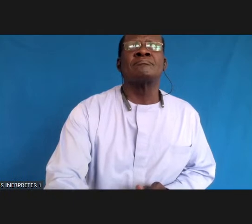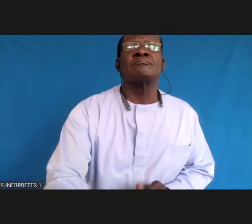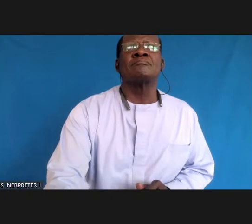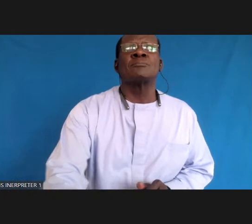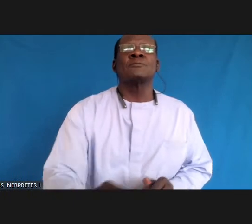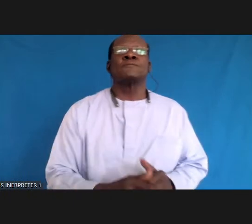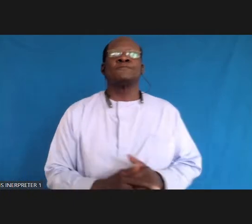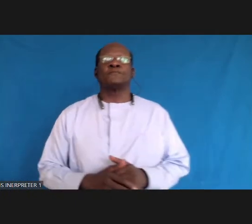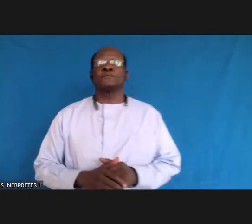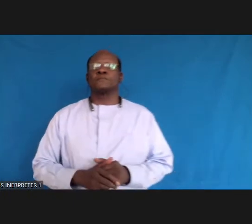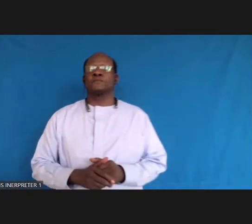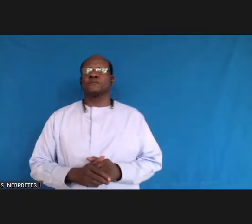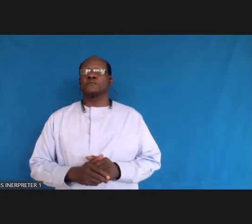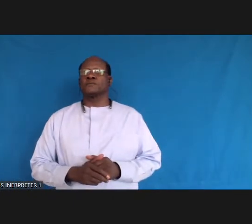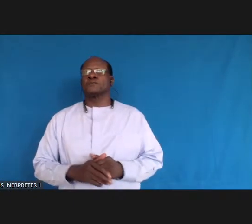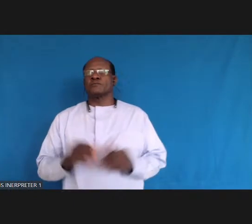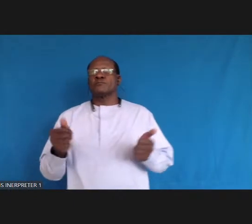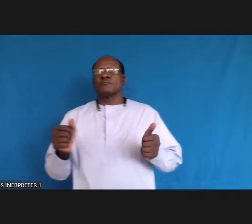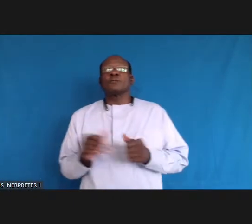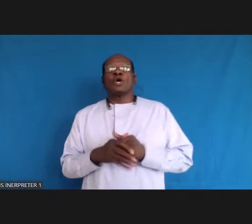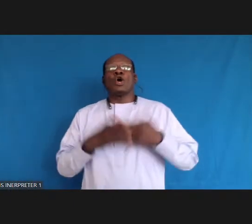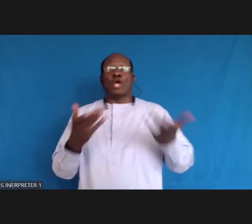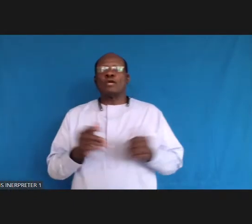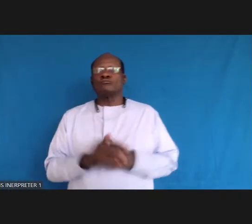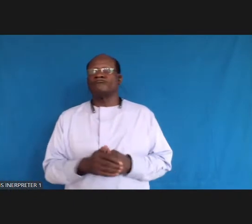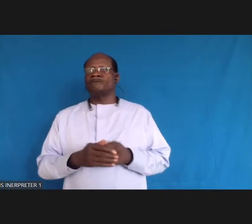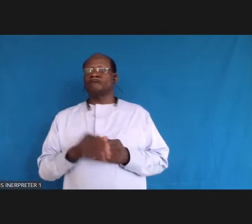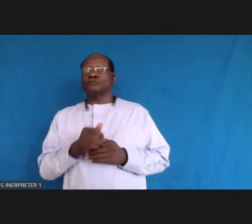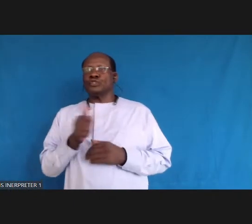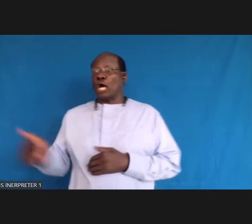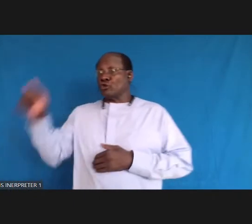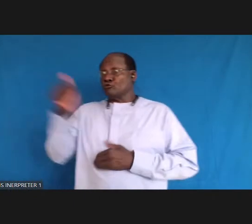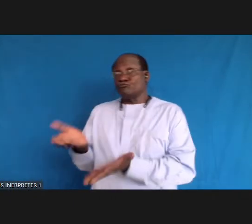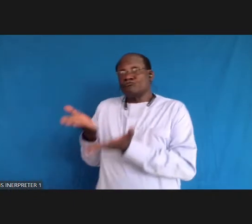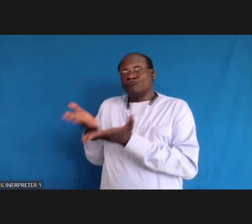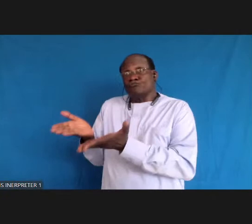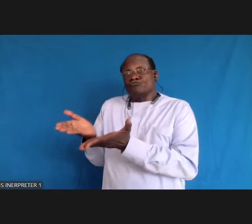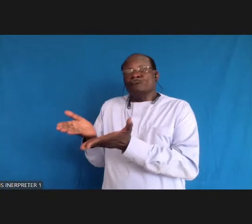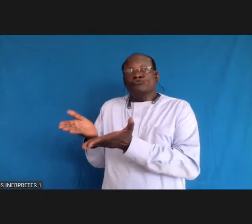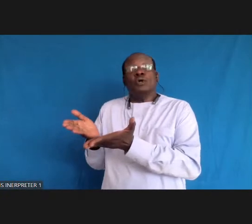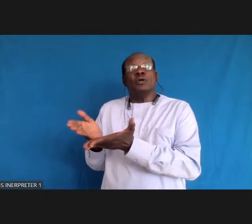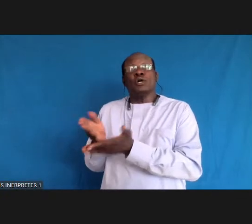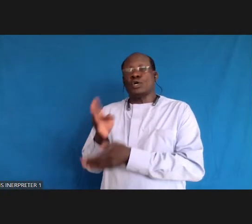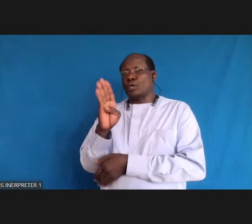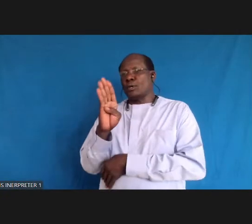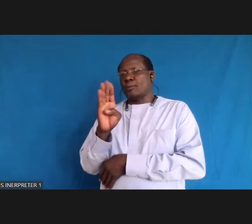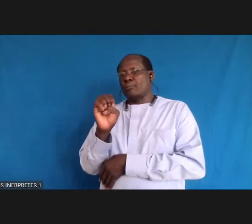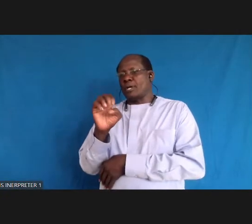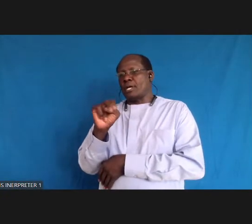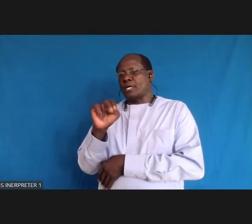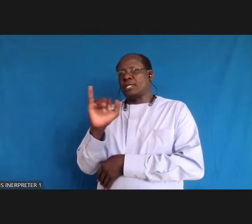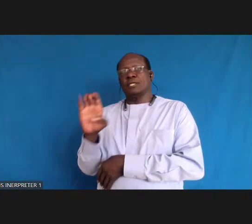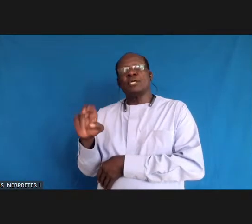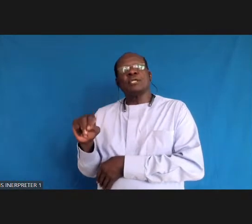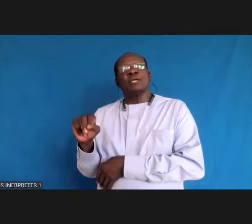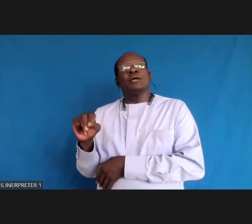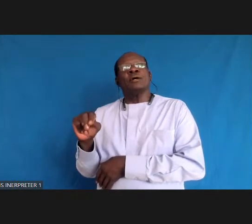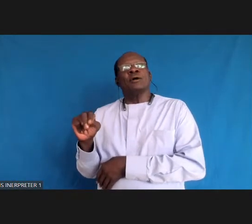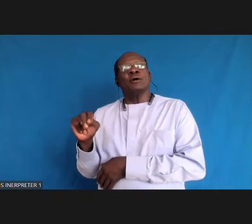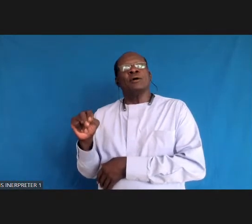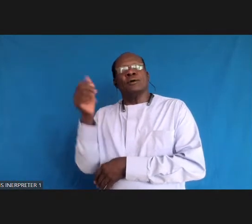to give us his perspective on finance. Or you have the mic, please proceed. Before we give back the chair to conclude this session. Yeah.